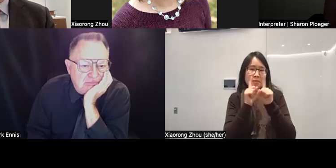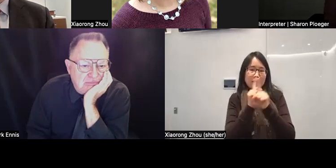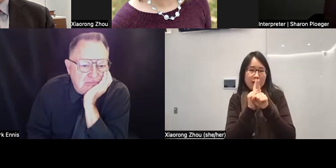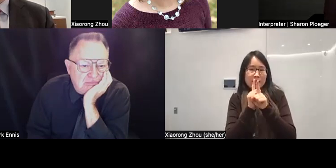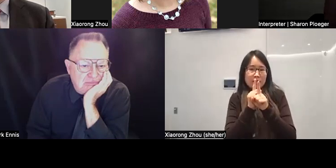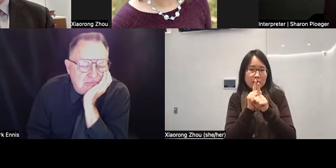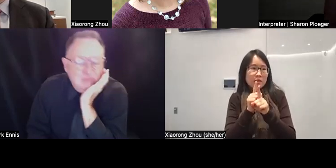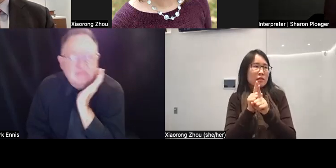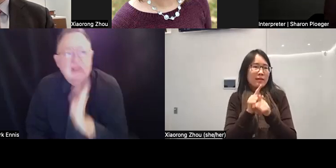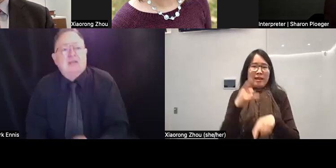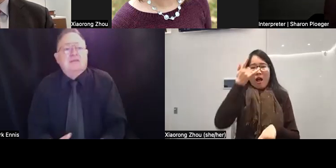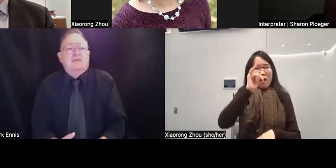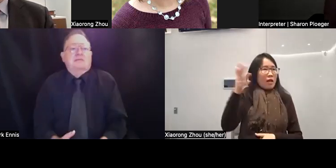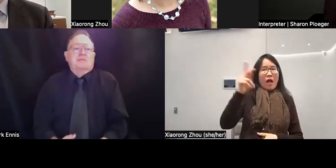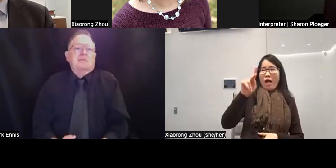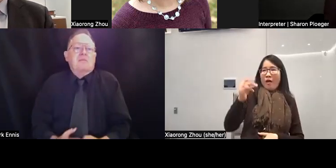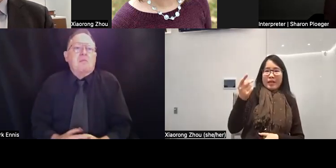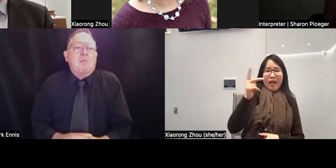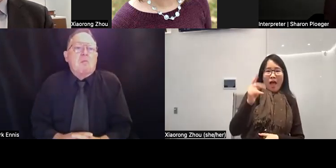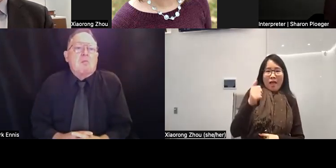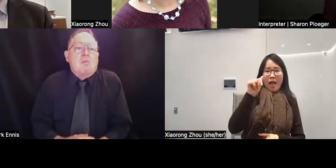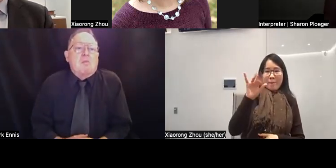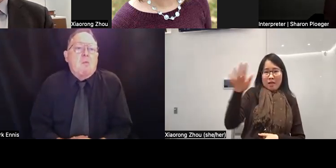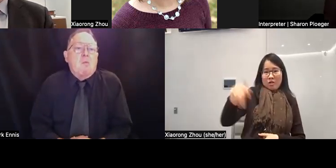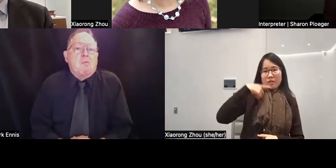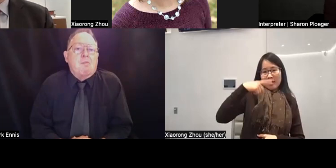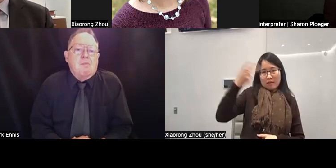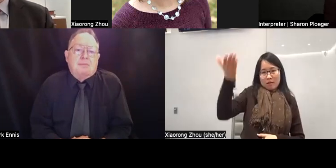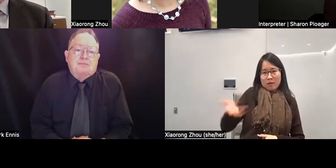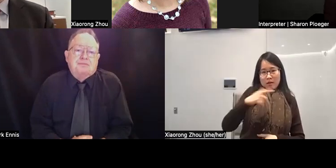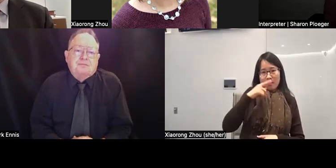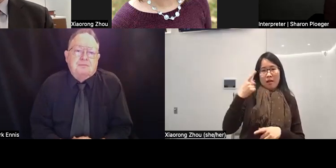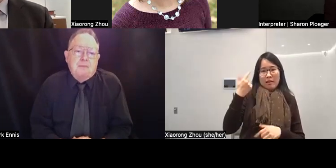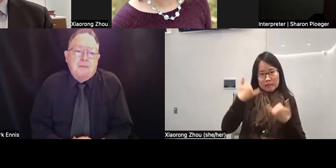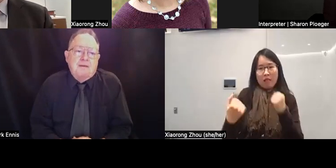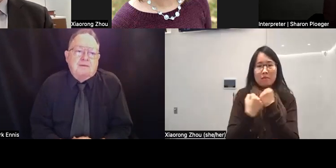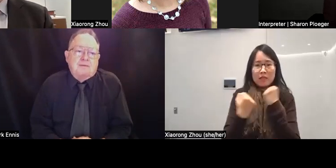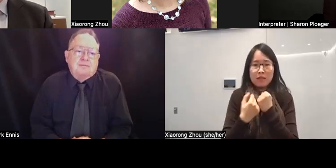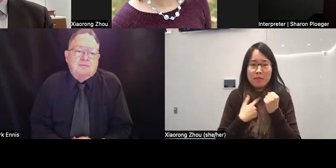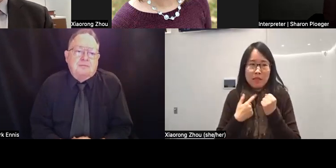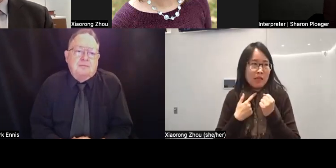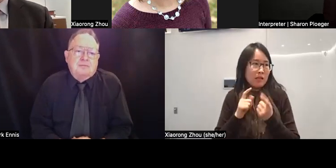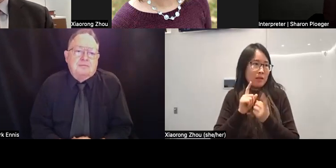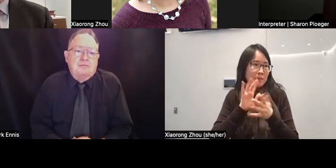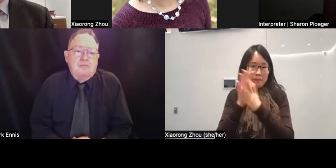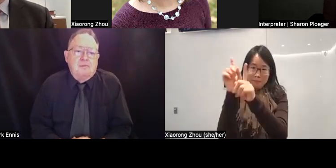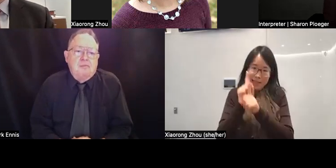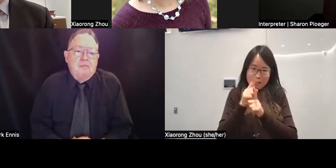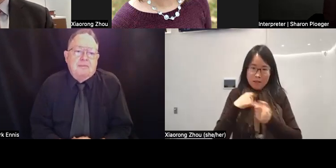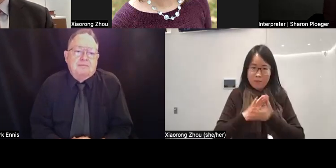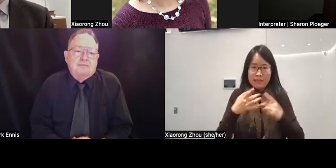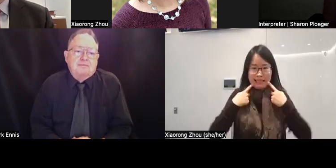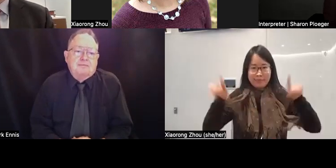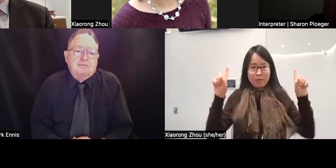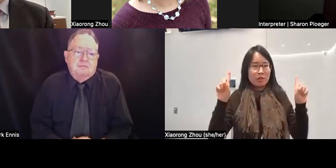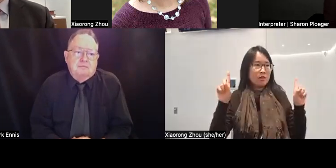having a connection and a relationship to supporting and mentoring these people. You know, Amy and Kathy are both hearing, but they